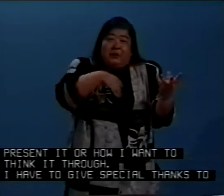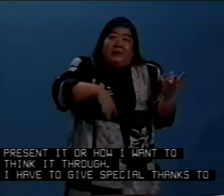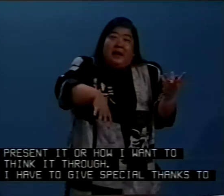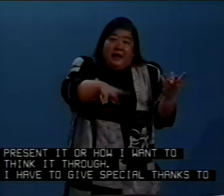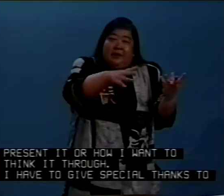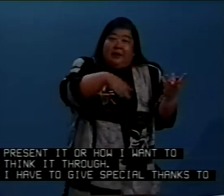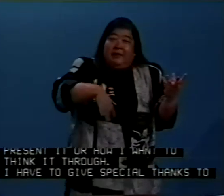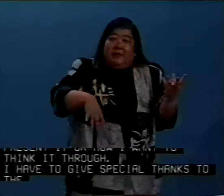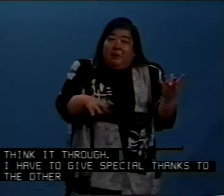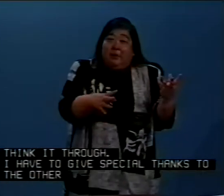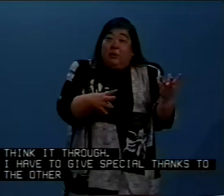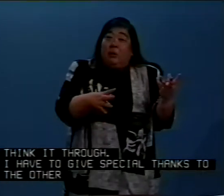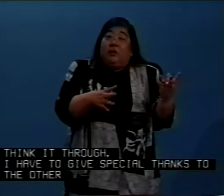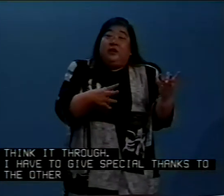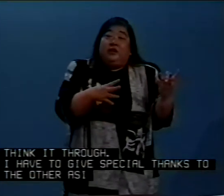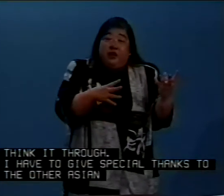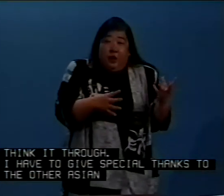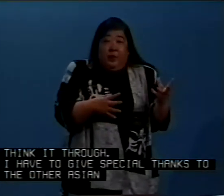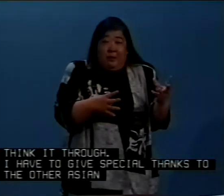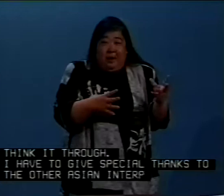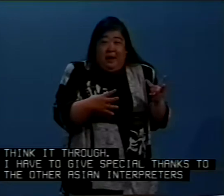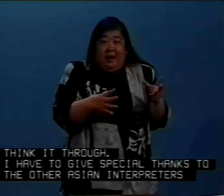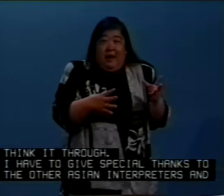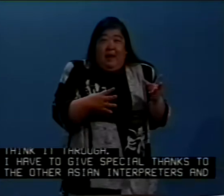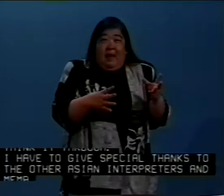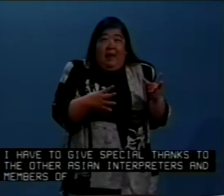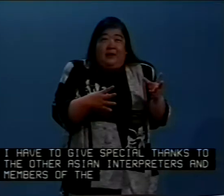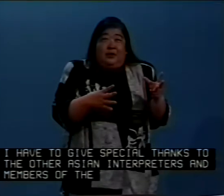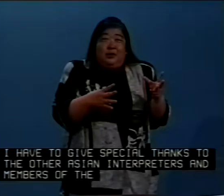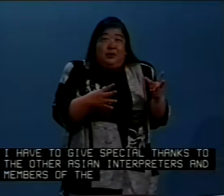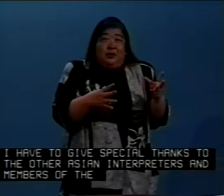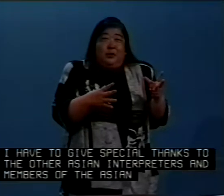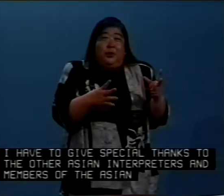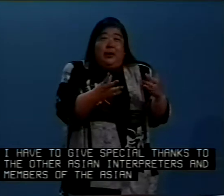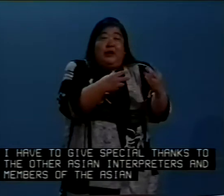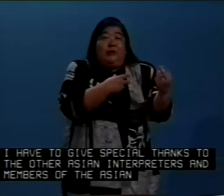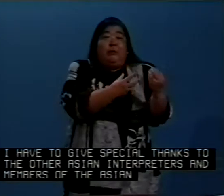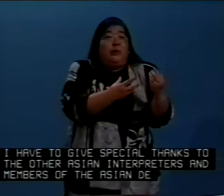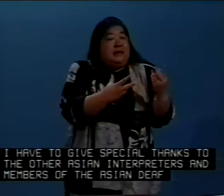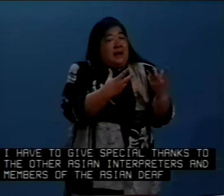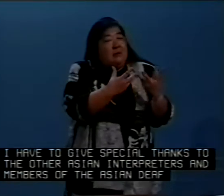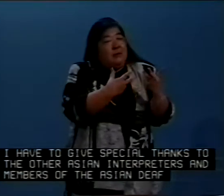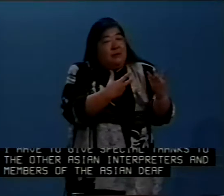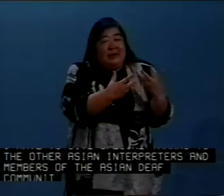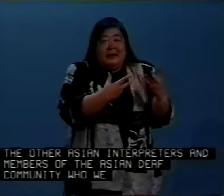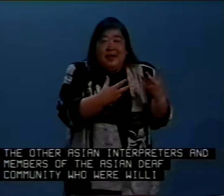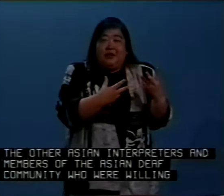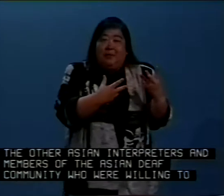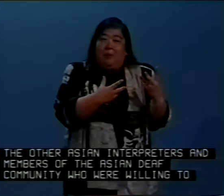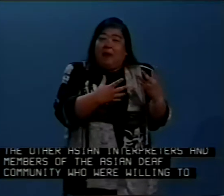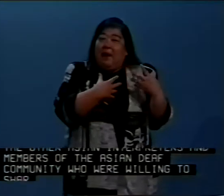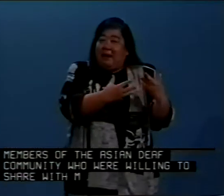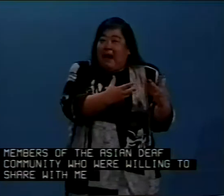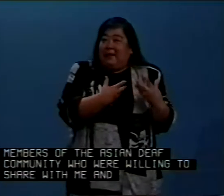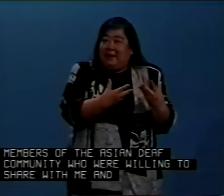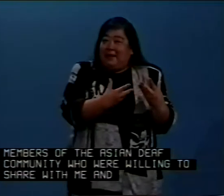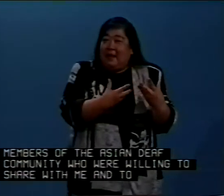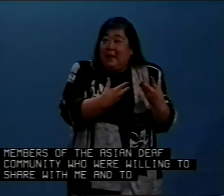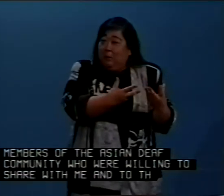of the Asian deaf community who are willing to share with me and to think through and to come to a realization of our own commonalities and what